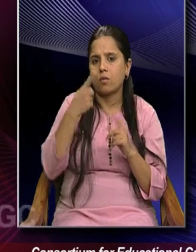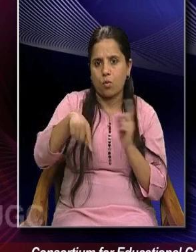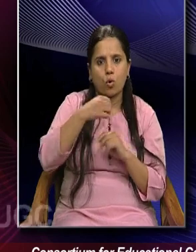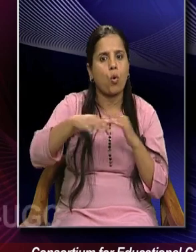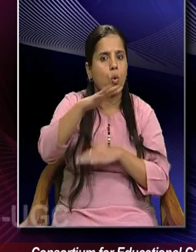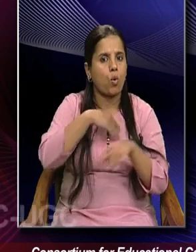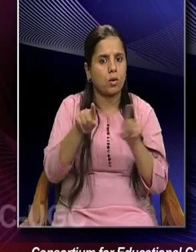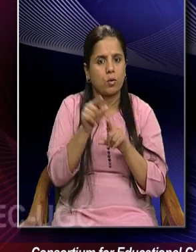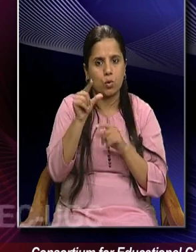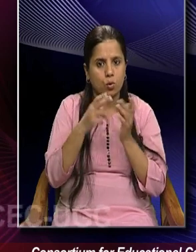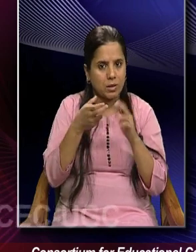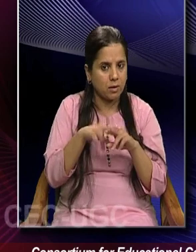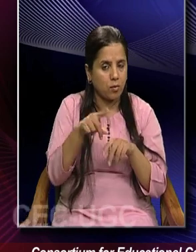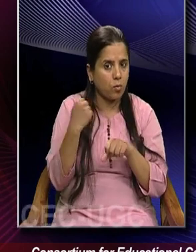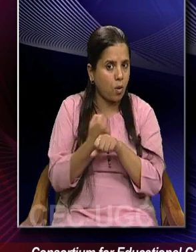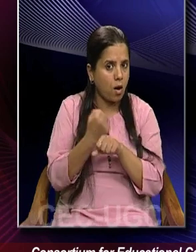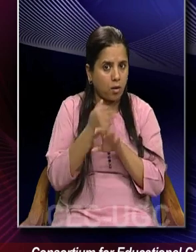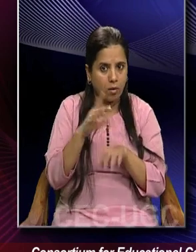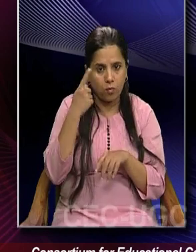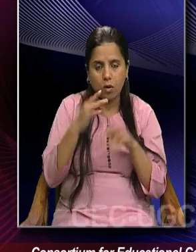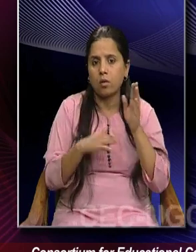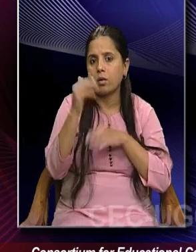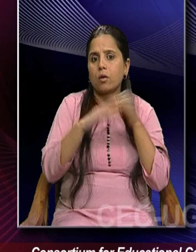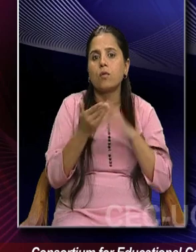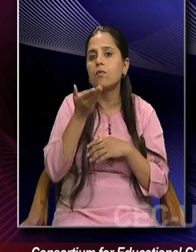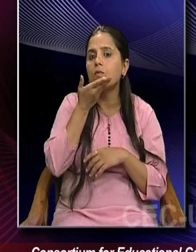organizations like UNICEF worked for